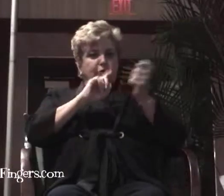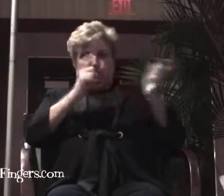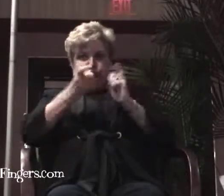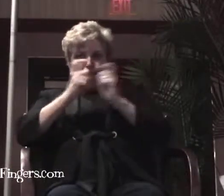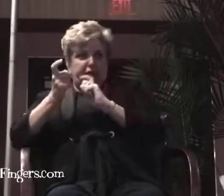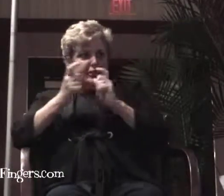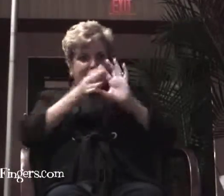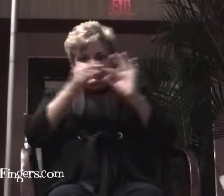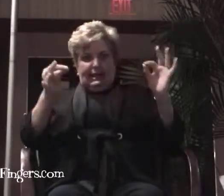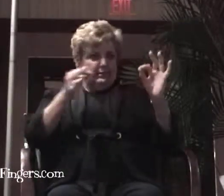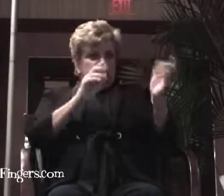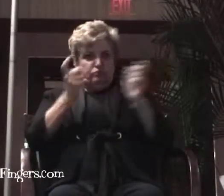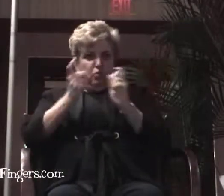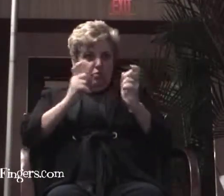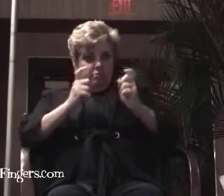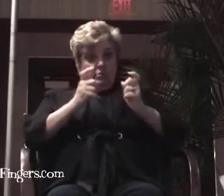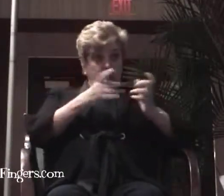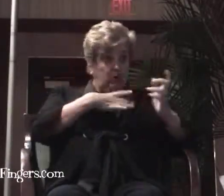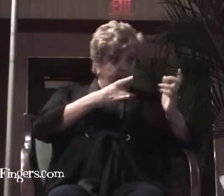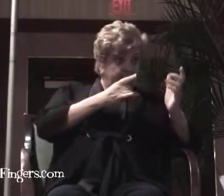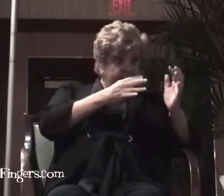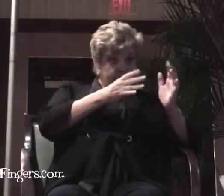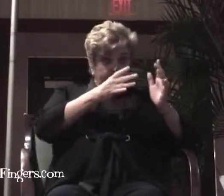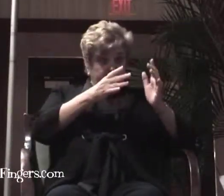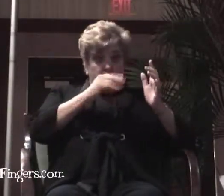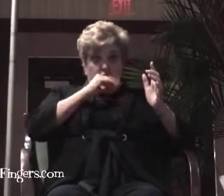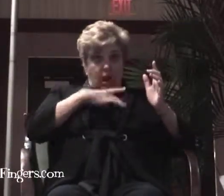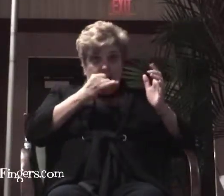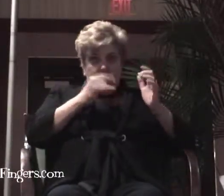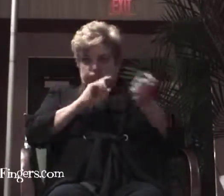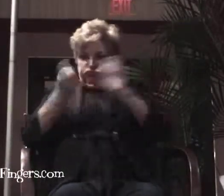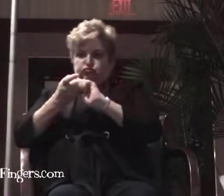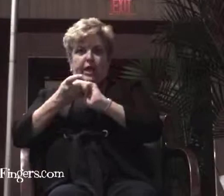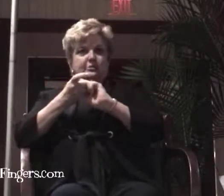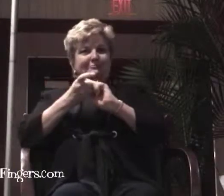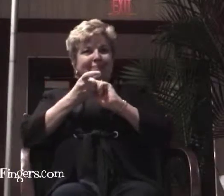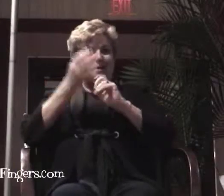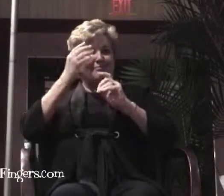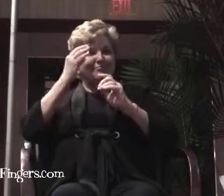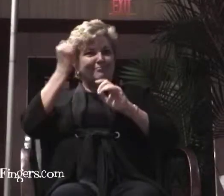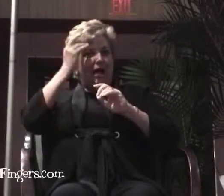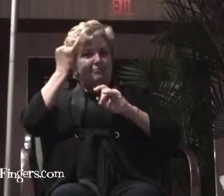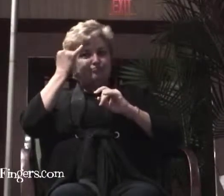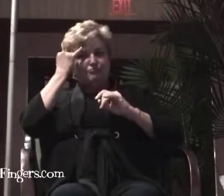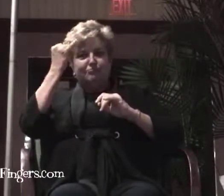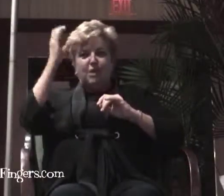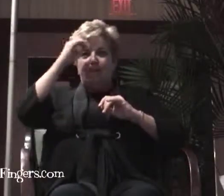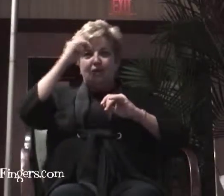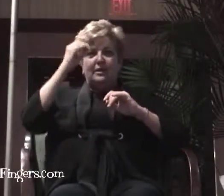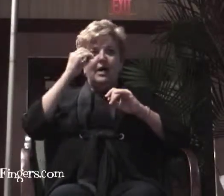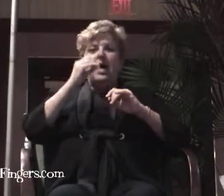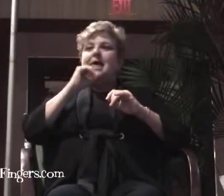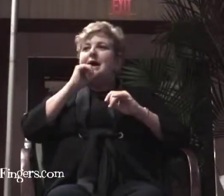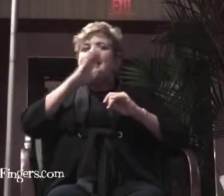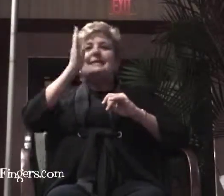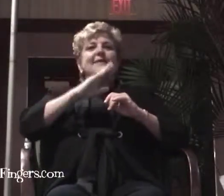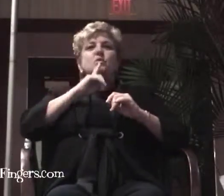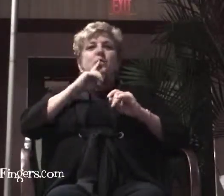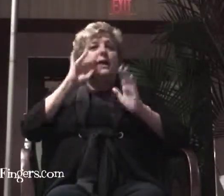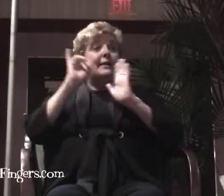me, and I'm scared to death that nobody's going to like me. And so I never really identified myself or let anybody know who I was. I just tried to be